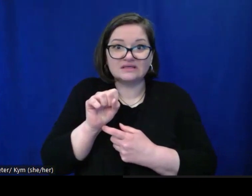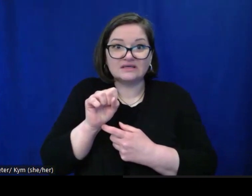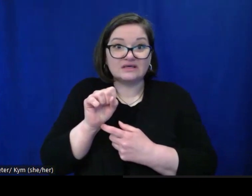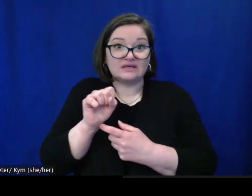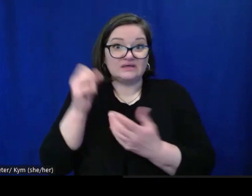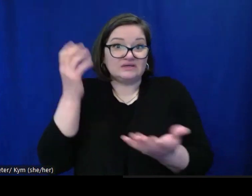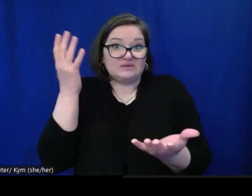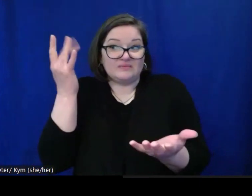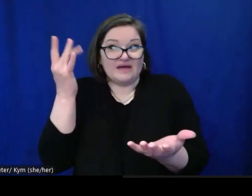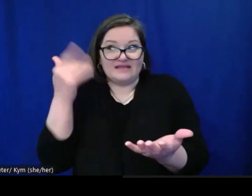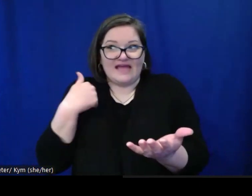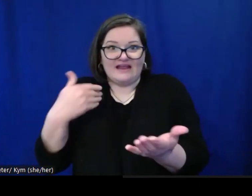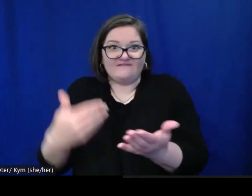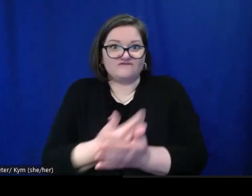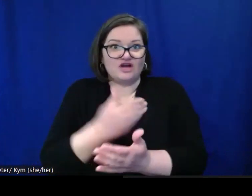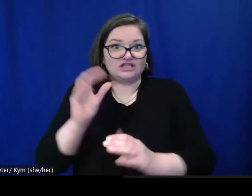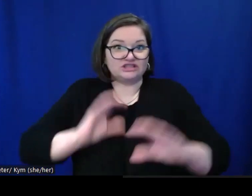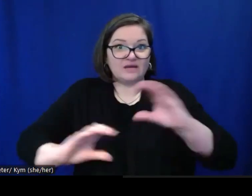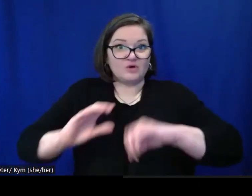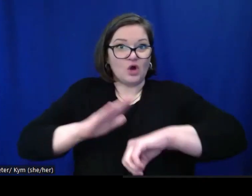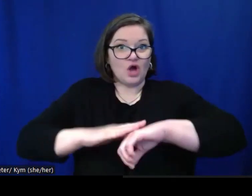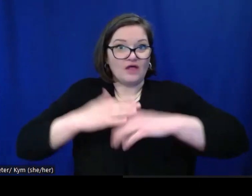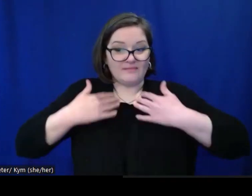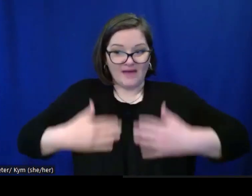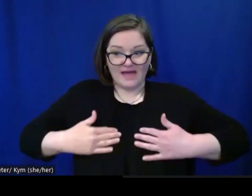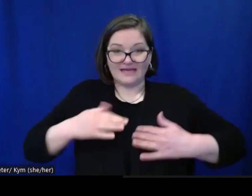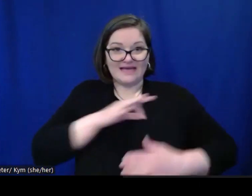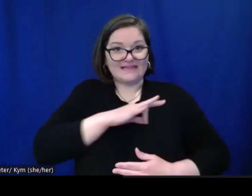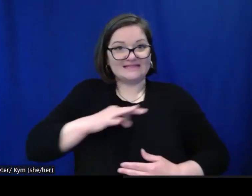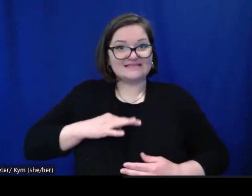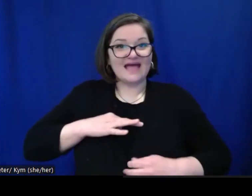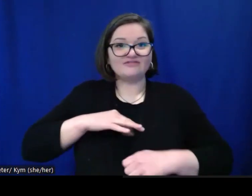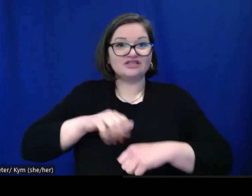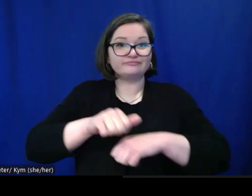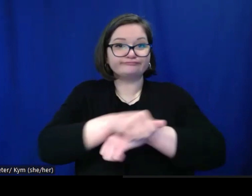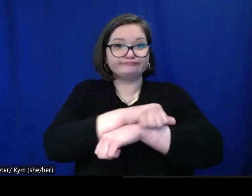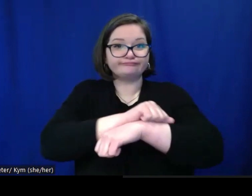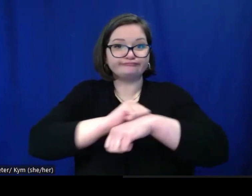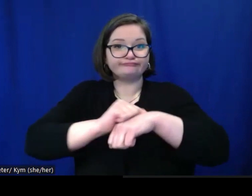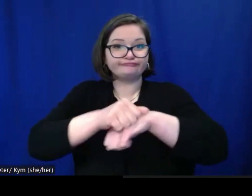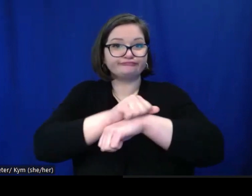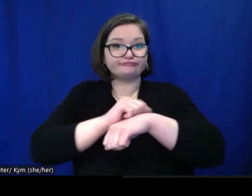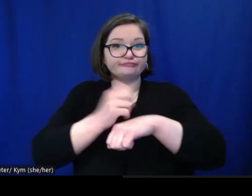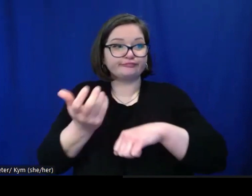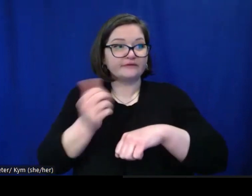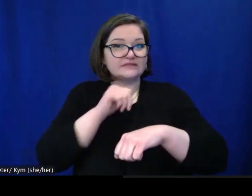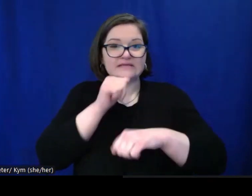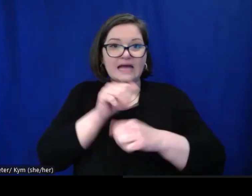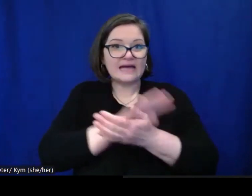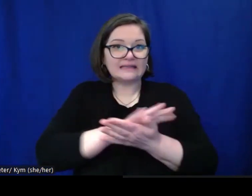body. And all the staff did was smear it. They didn't clean them.